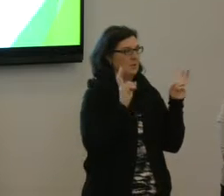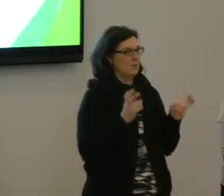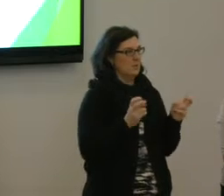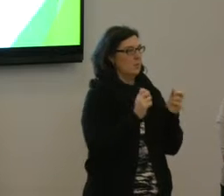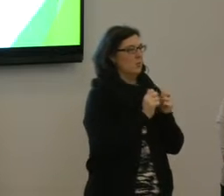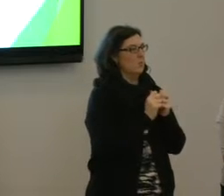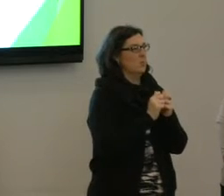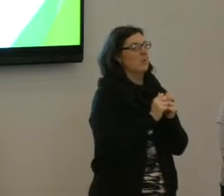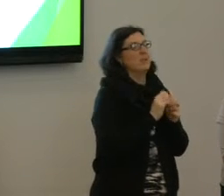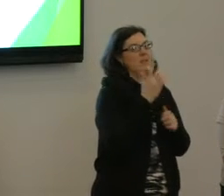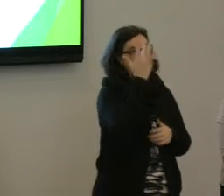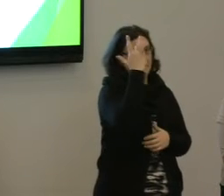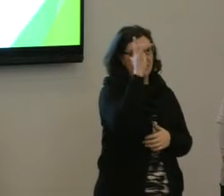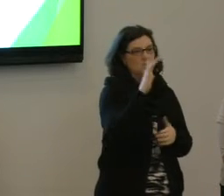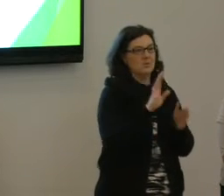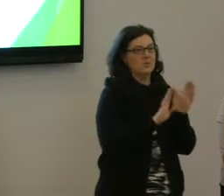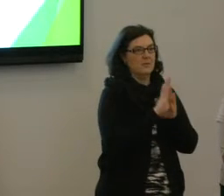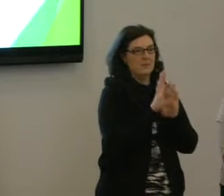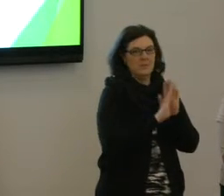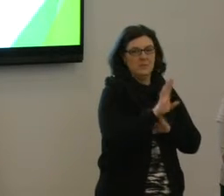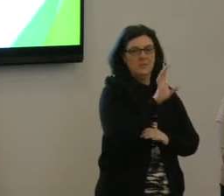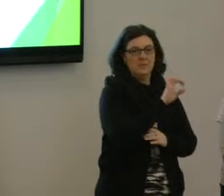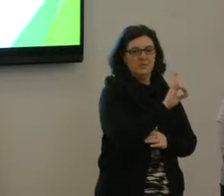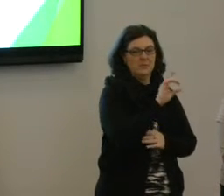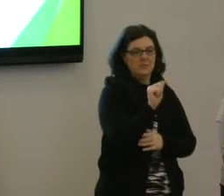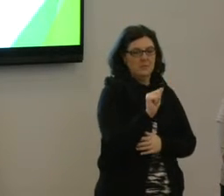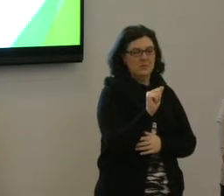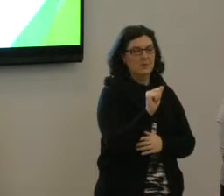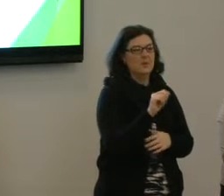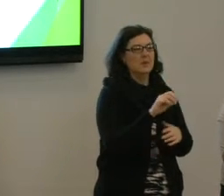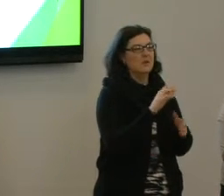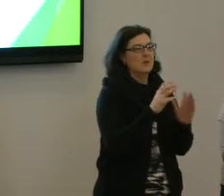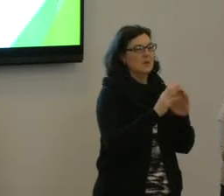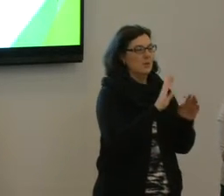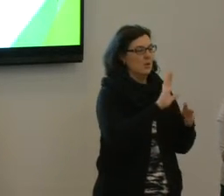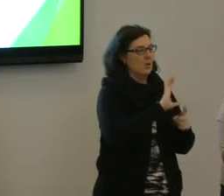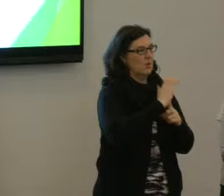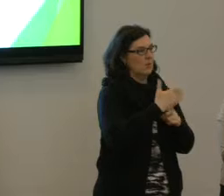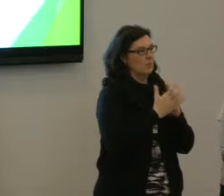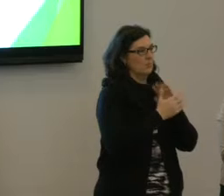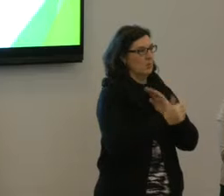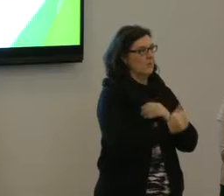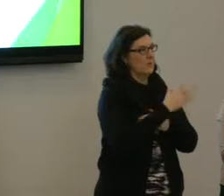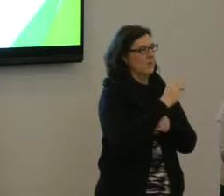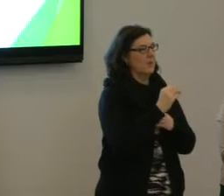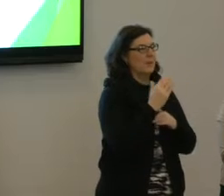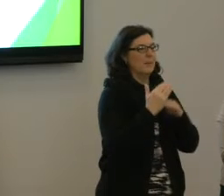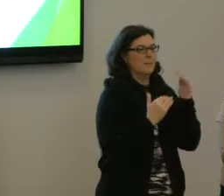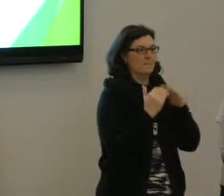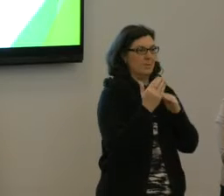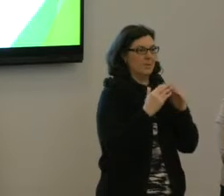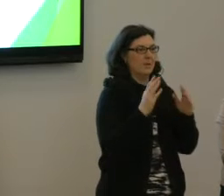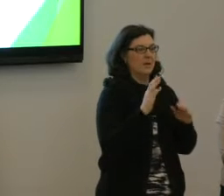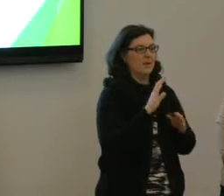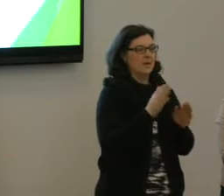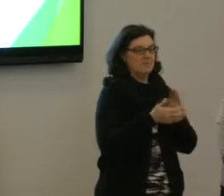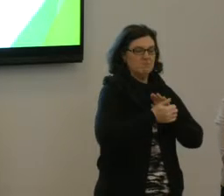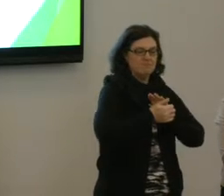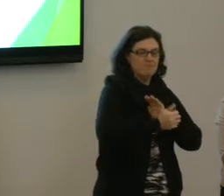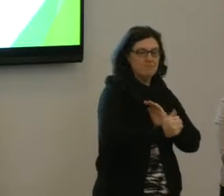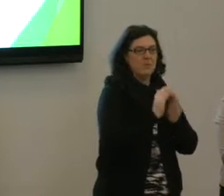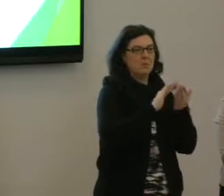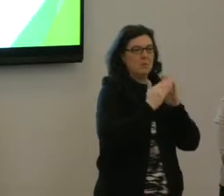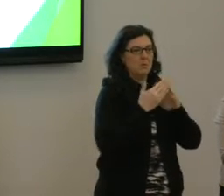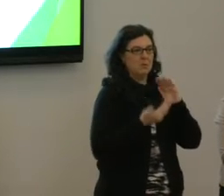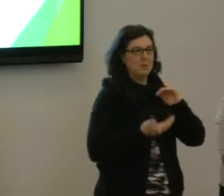intellectual and developmental disabilities, cultural competence, and community building. And he is a master at community building, you will